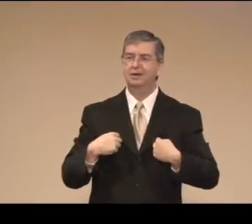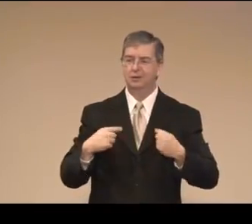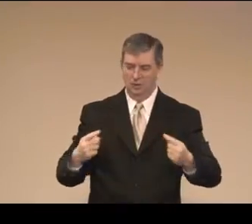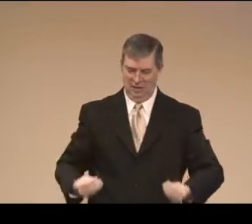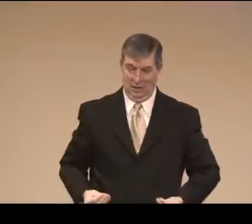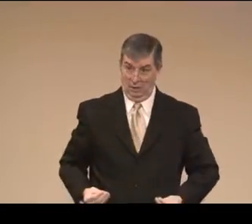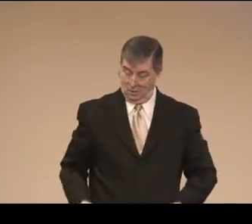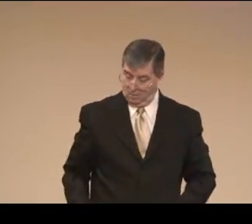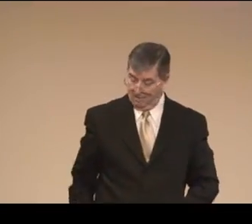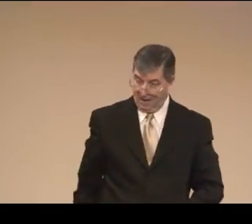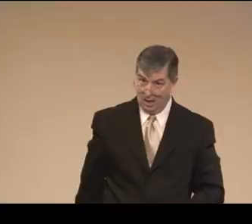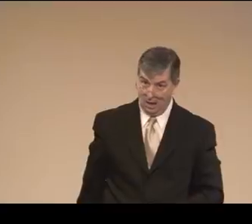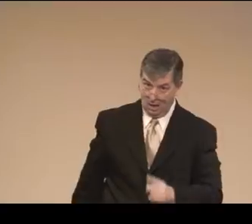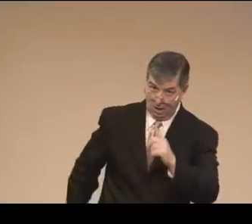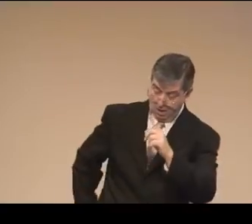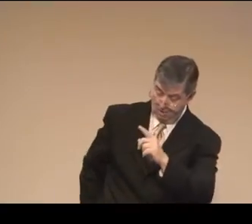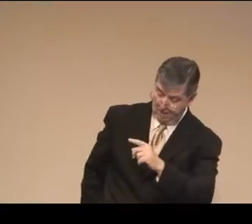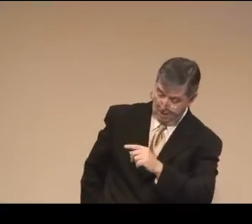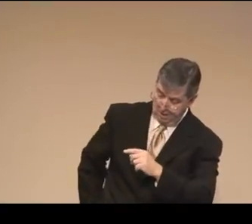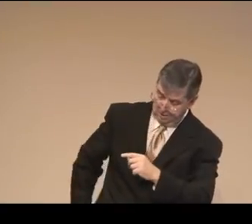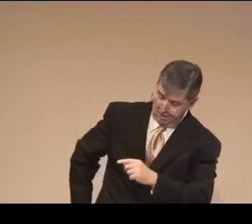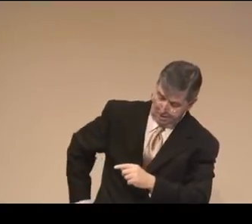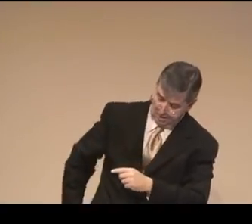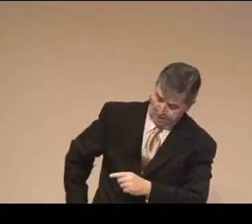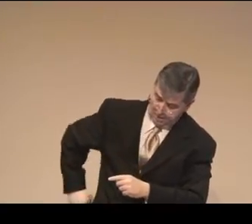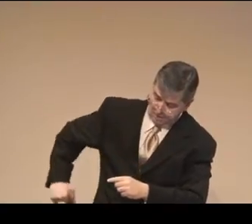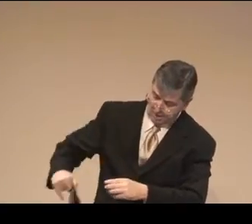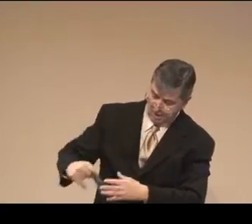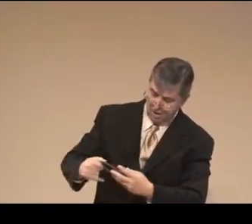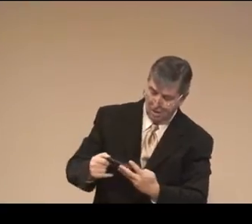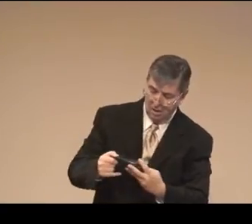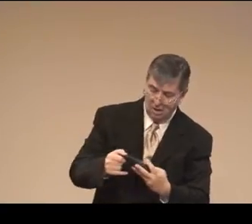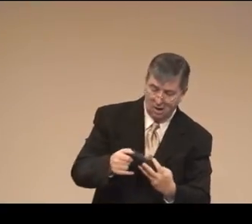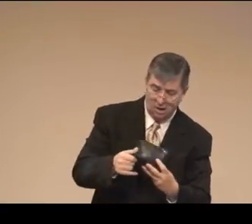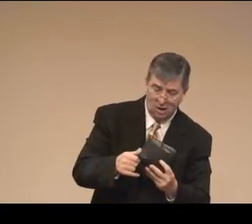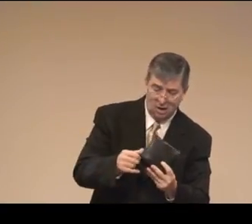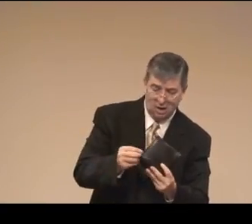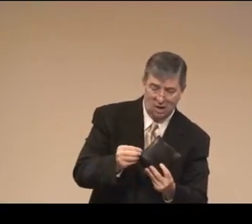for all the missionaries that we support. You and I pay. Look.